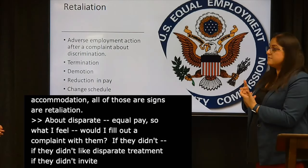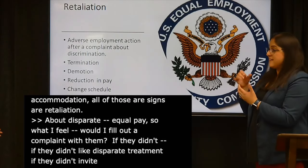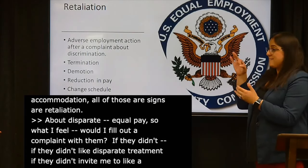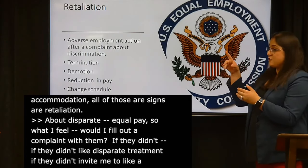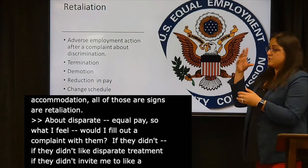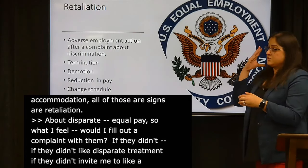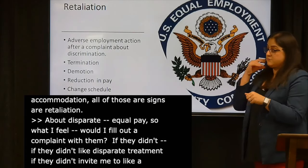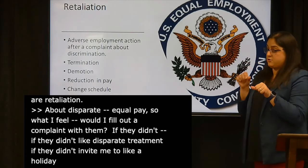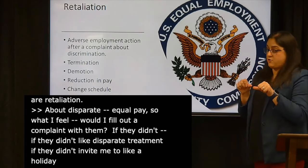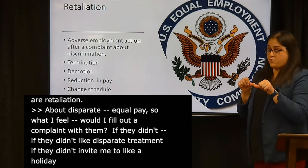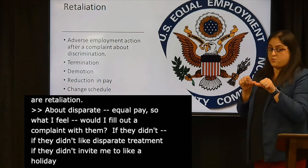with the EEOC?